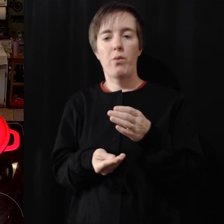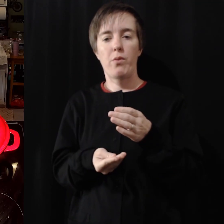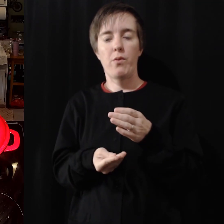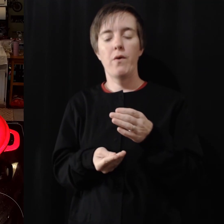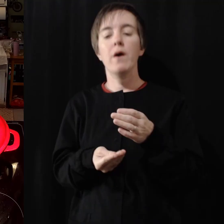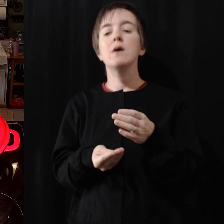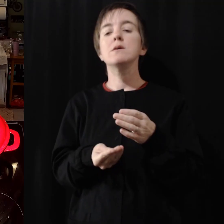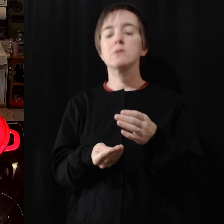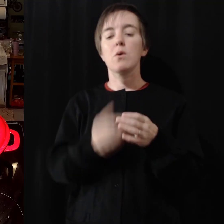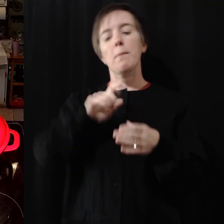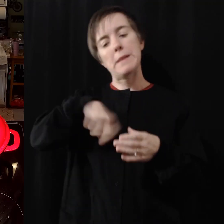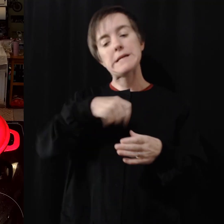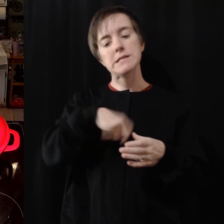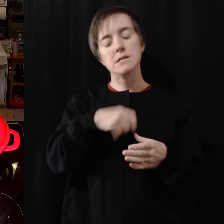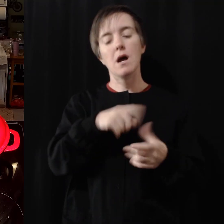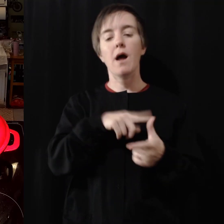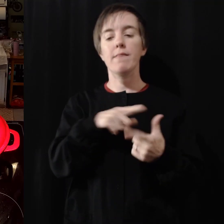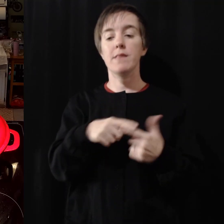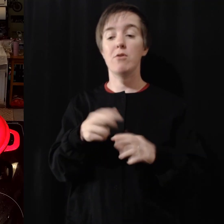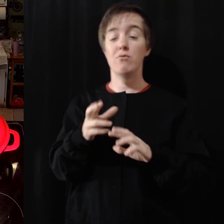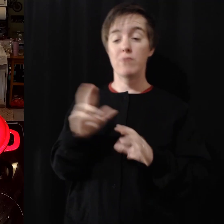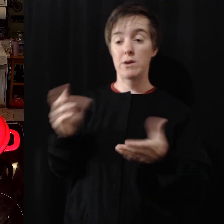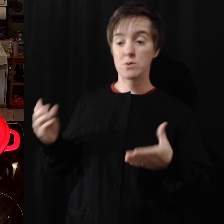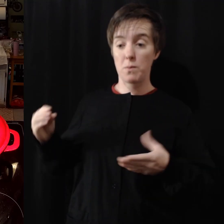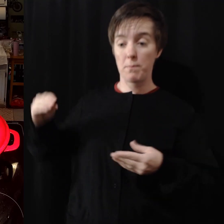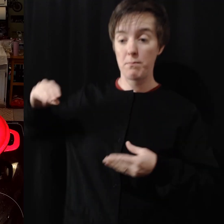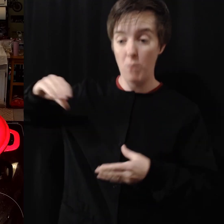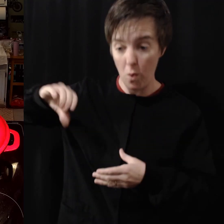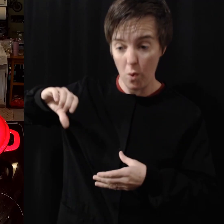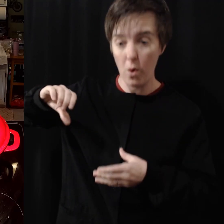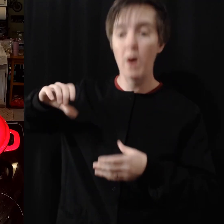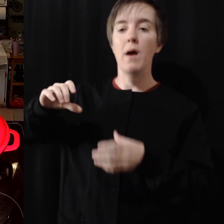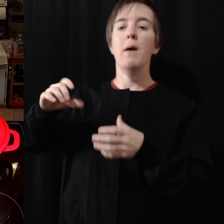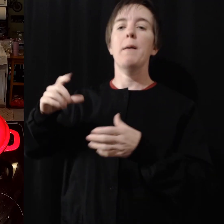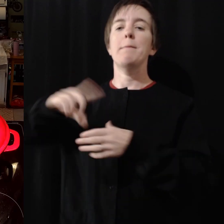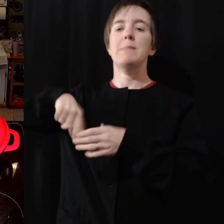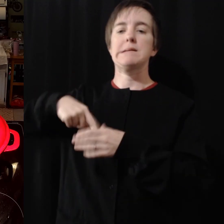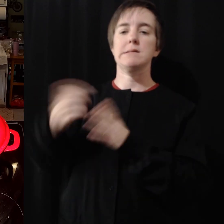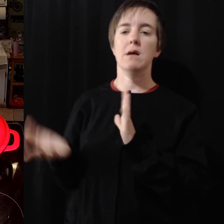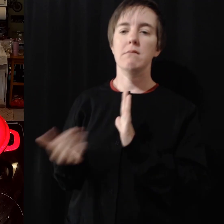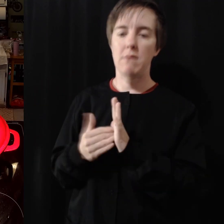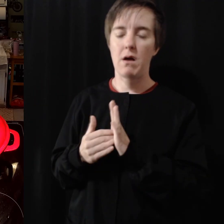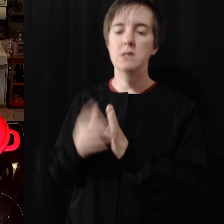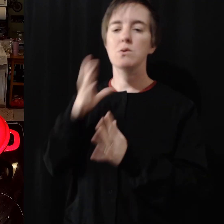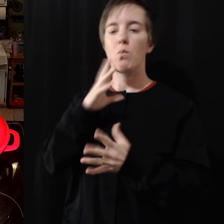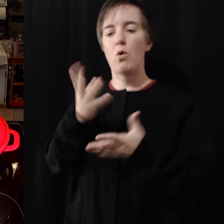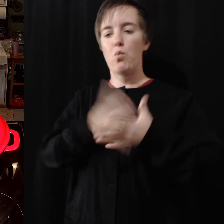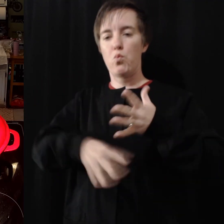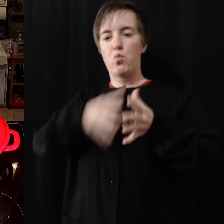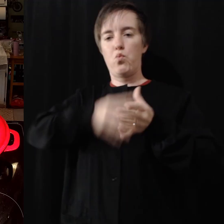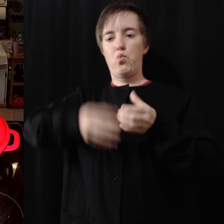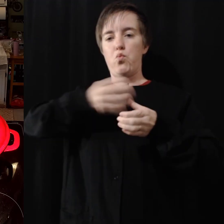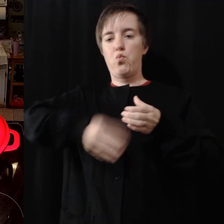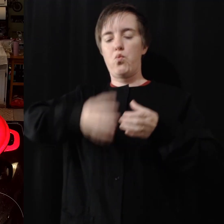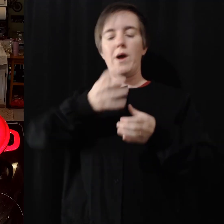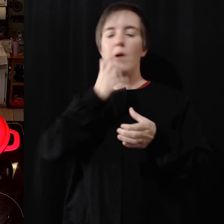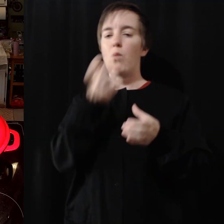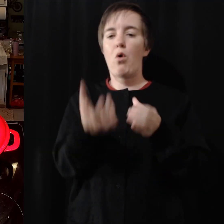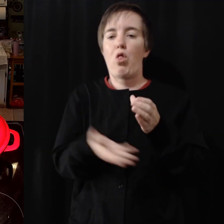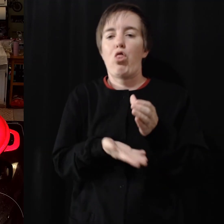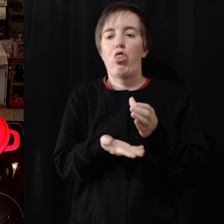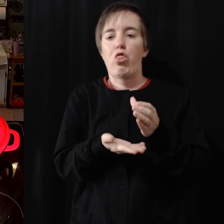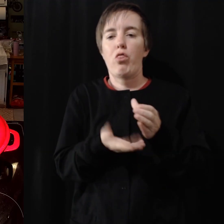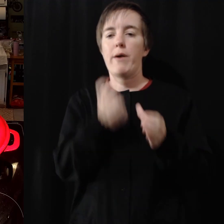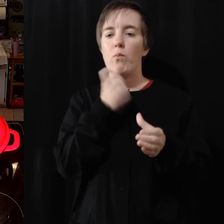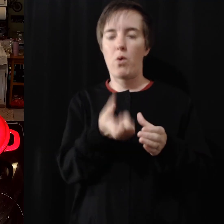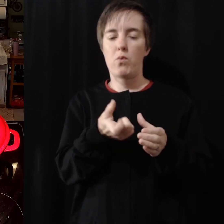a little, and then right before you pour it, mix it again so that you will get it like in the liquid and not sitting at the